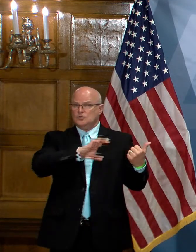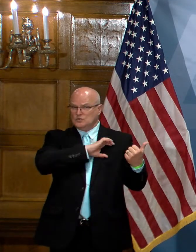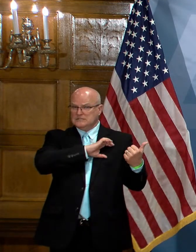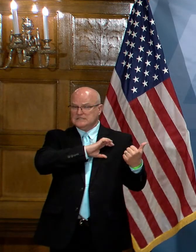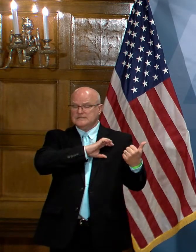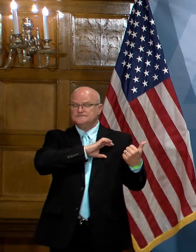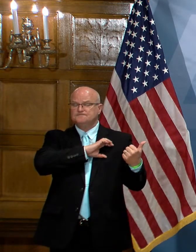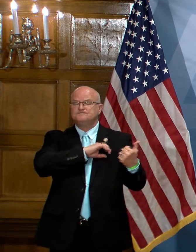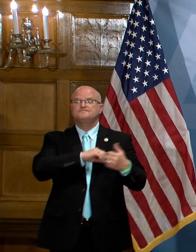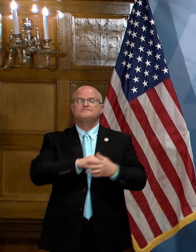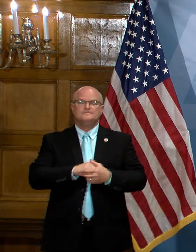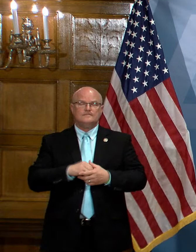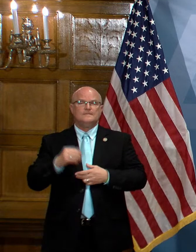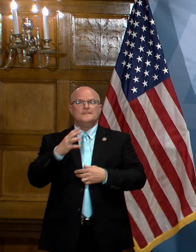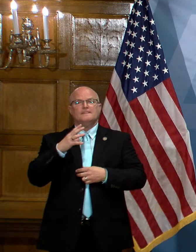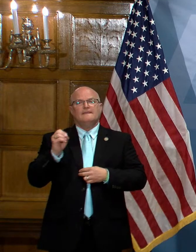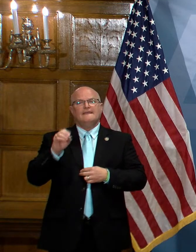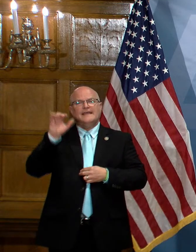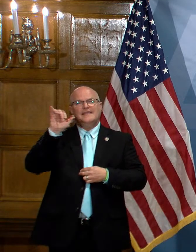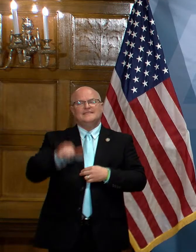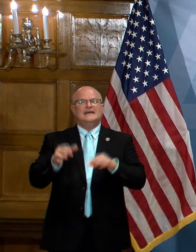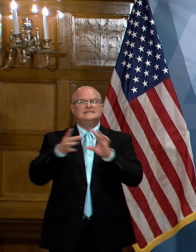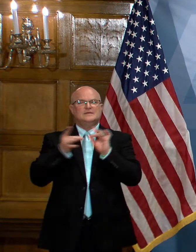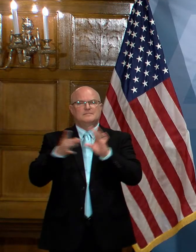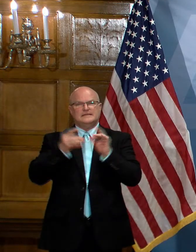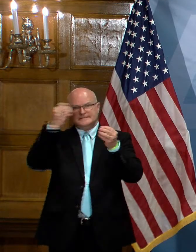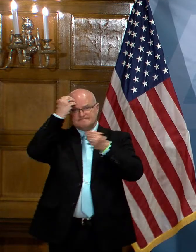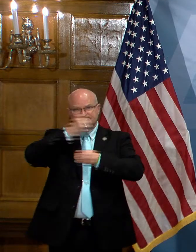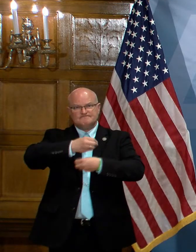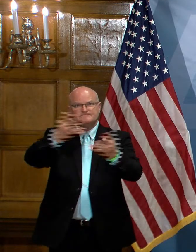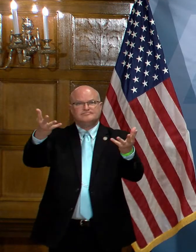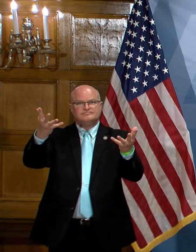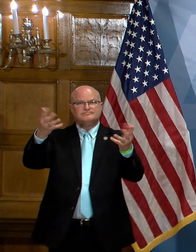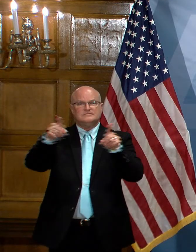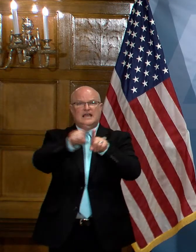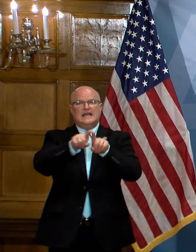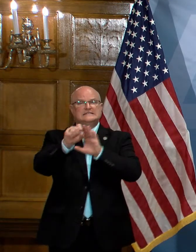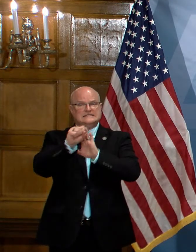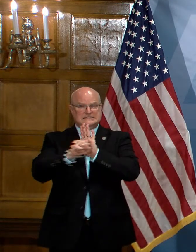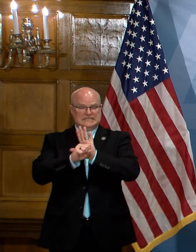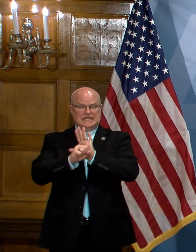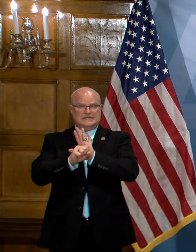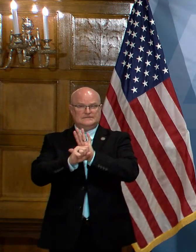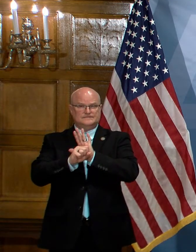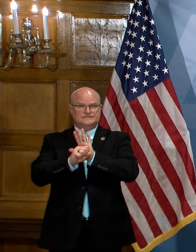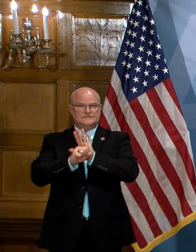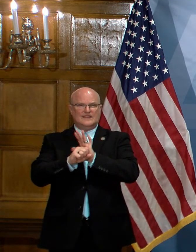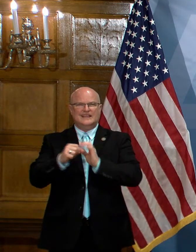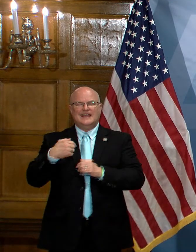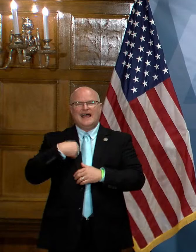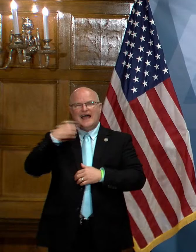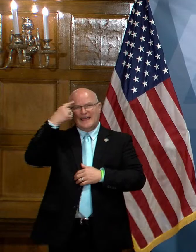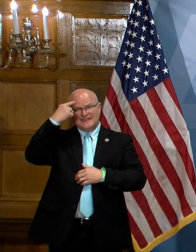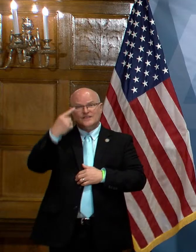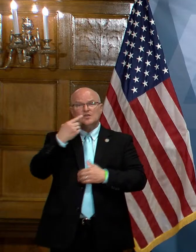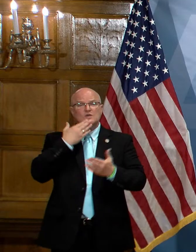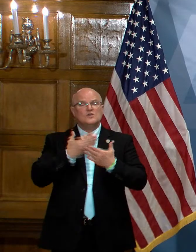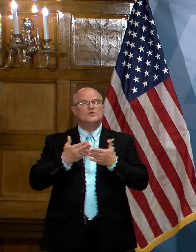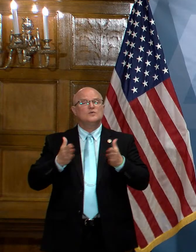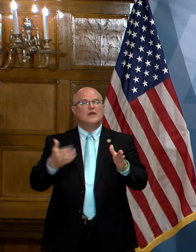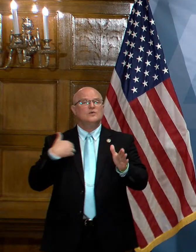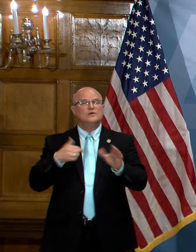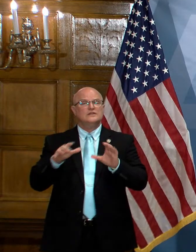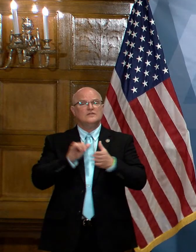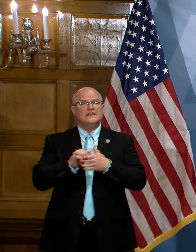characteristic. And that's the message I hope we can send as a state. And I think one good way that we can